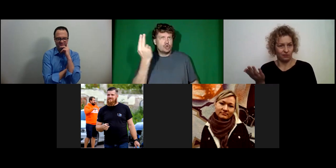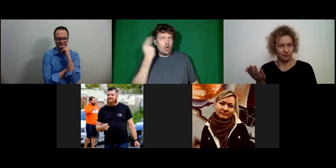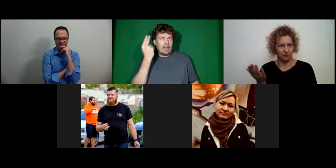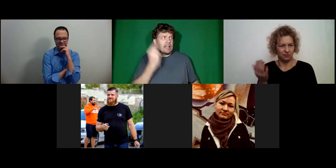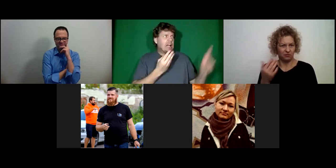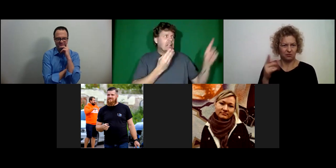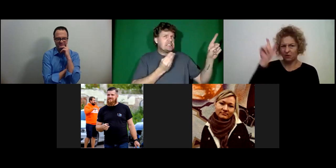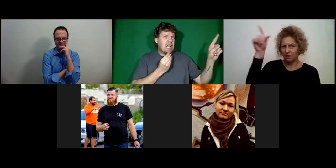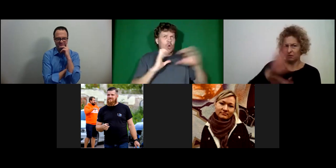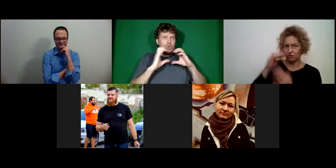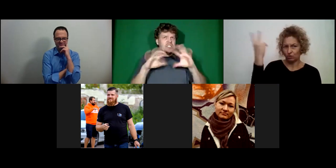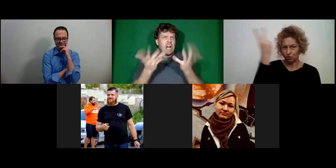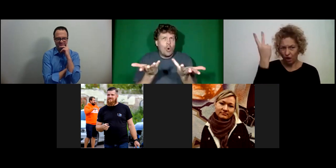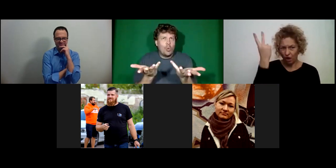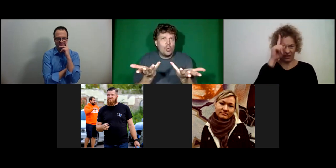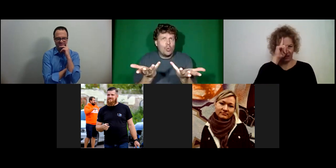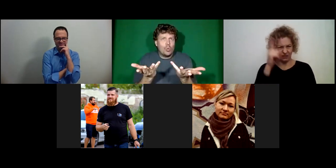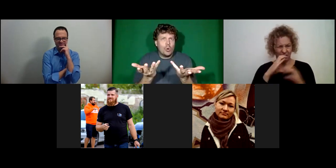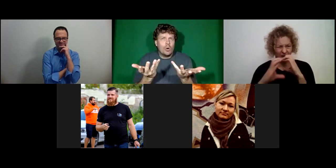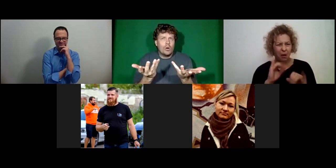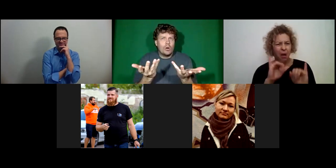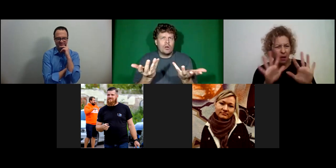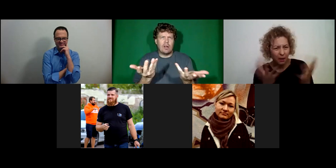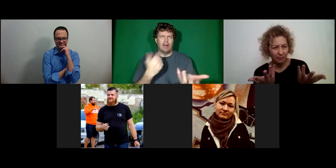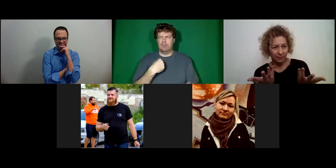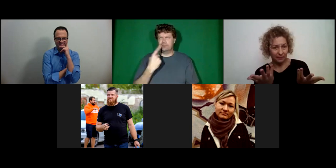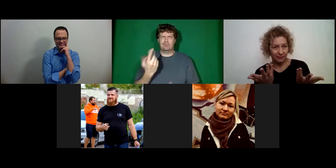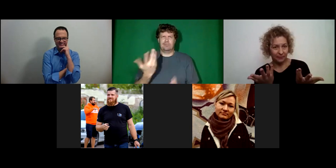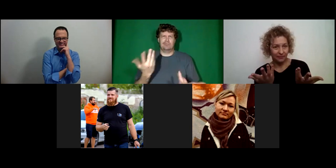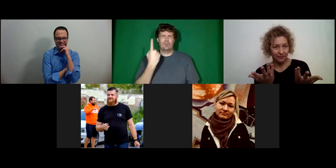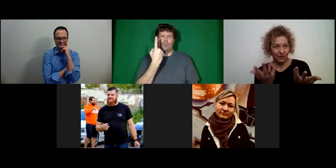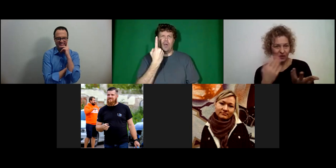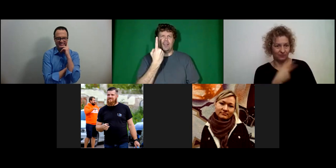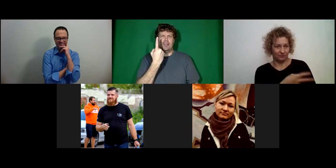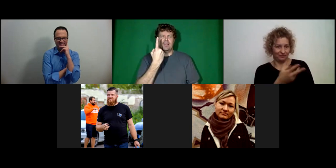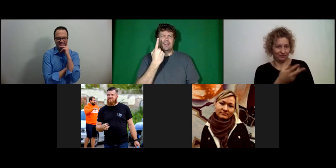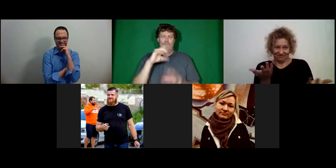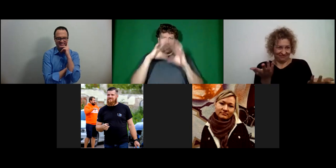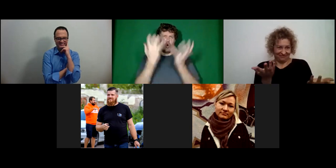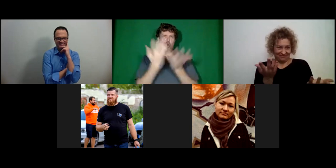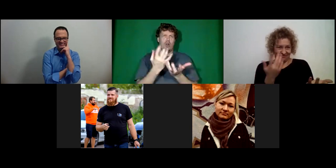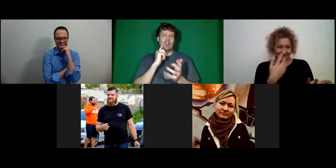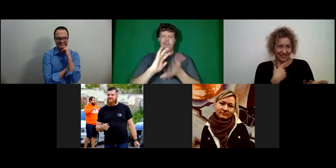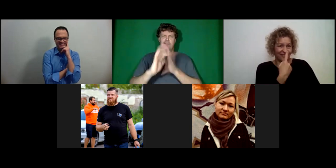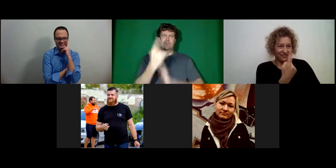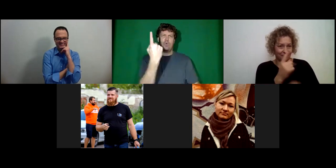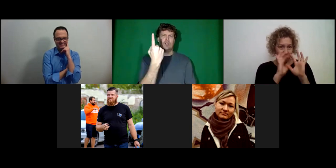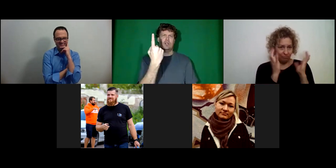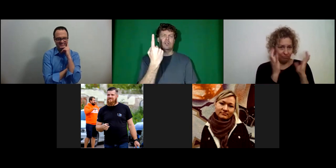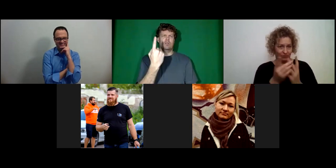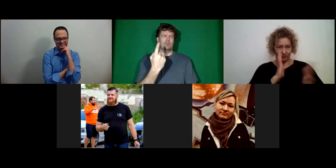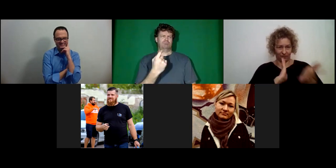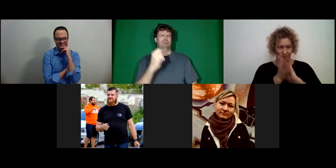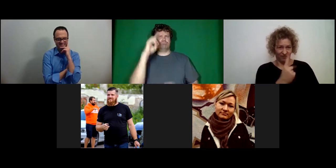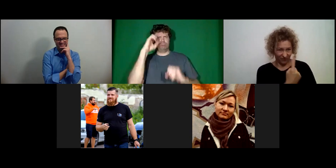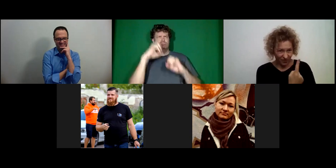was sitting next to the players on the bench, and the deaf people were in the stands. And the players next to me are like, but how do you